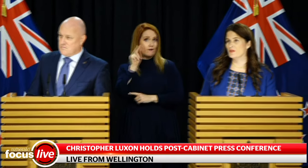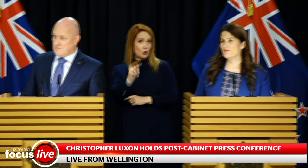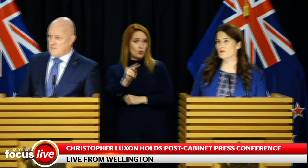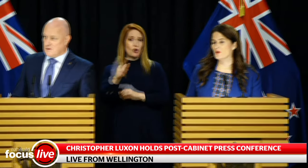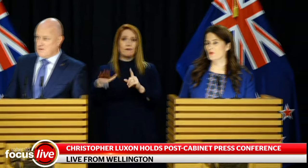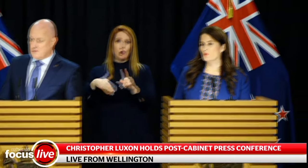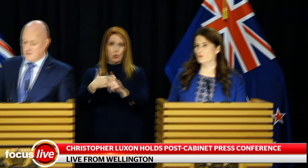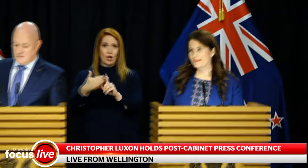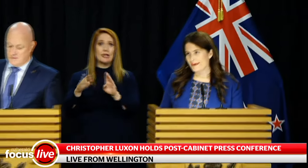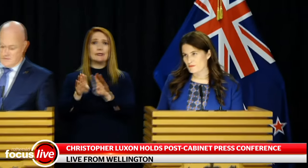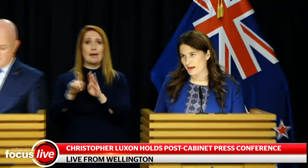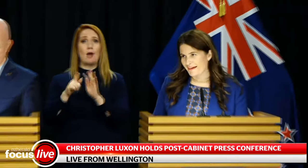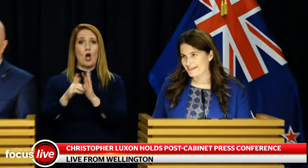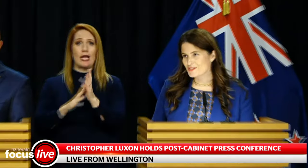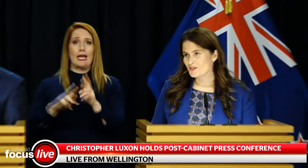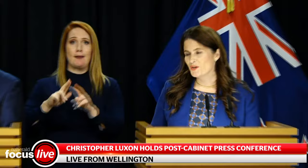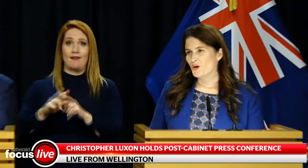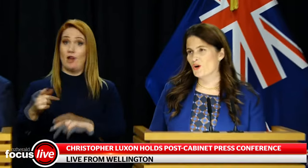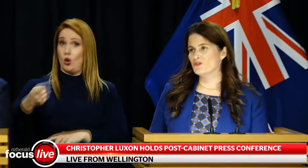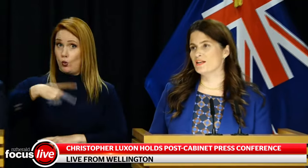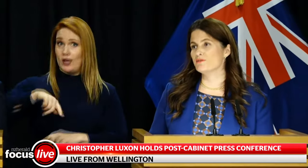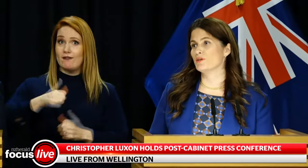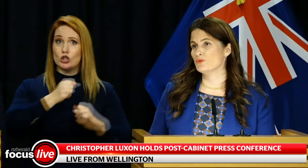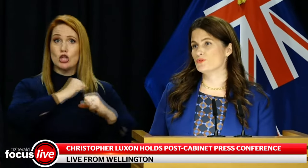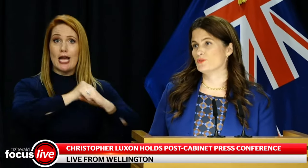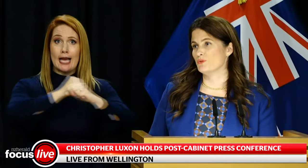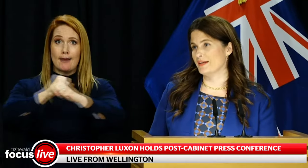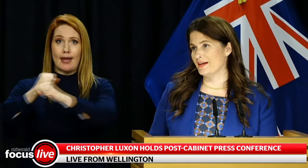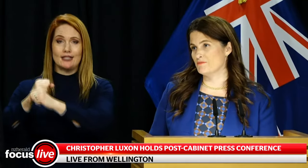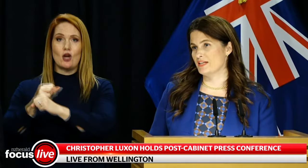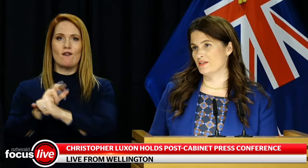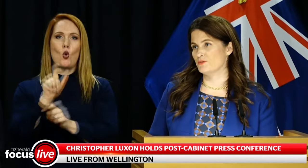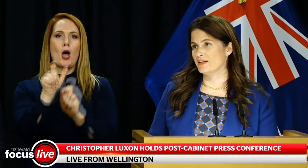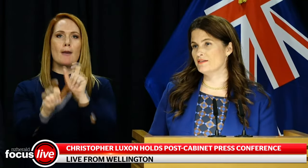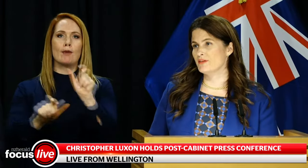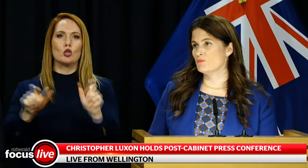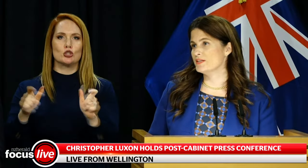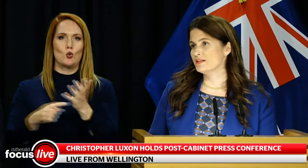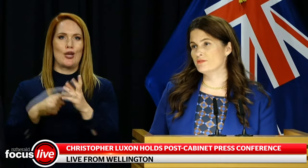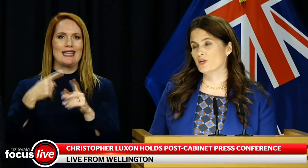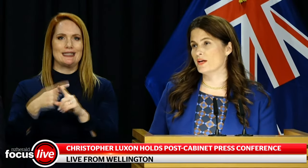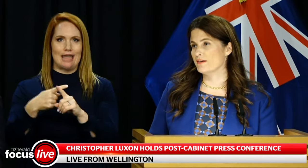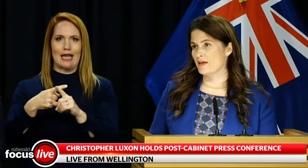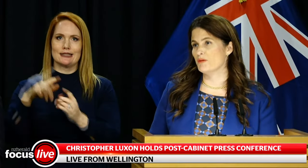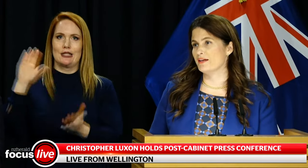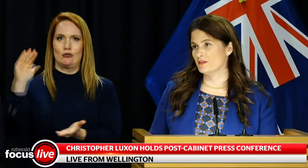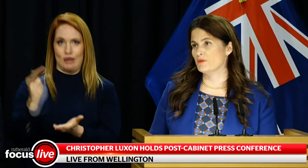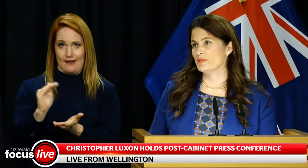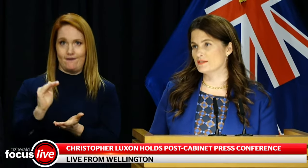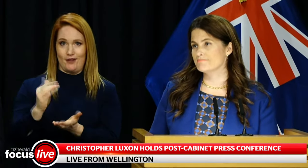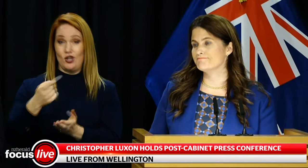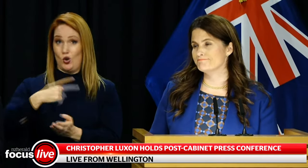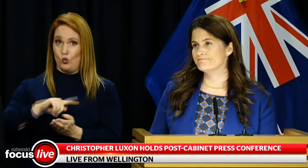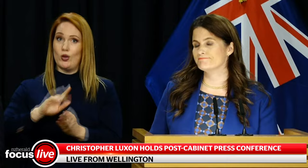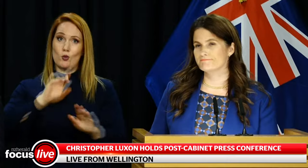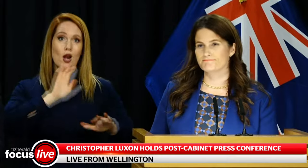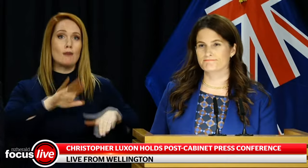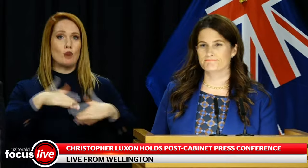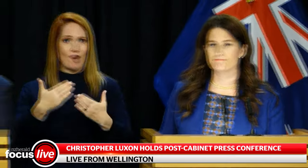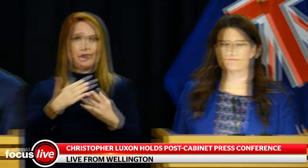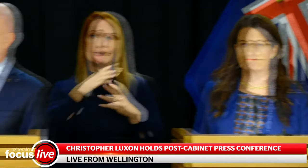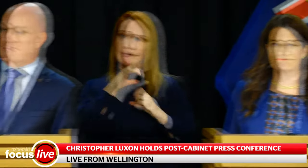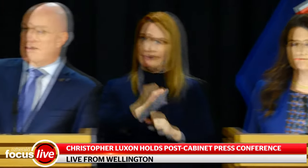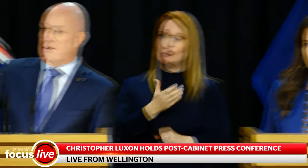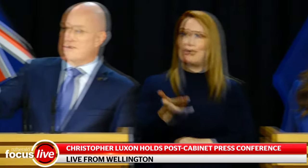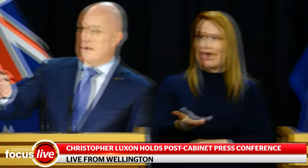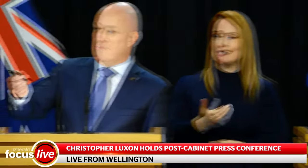the IMF. We campaigned on delivering personal income tax relief, and we're delivering on our campaign commitments. Right, sorry,